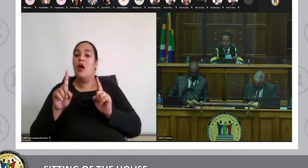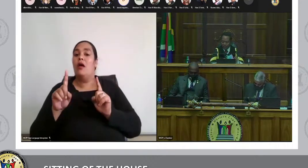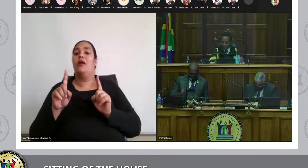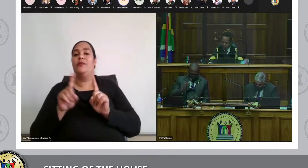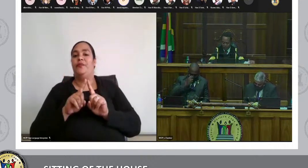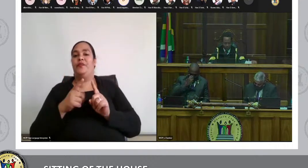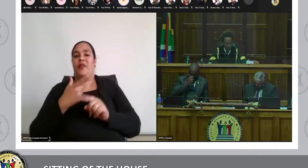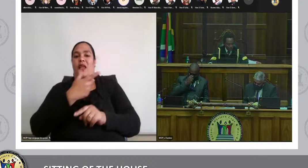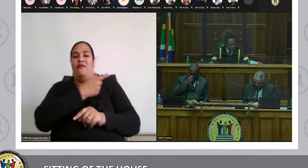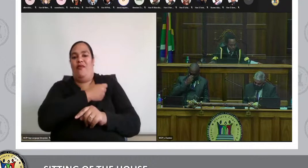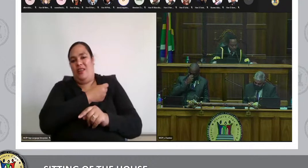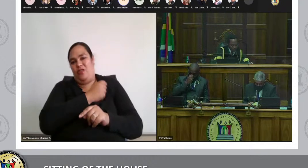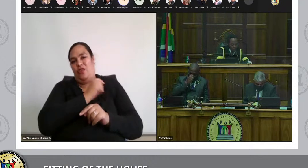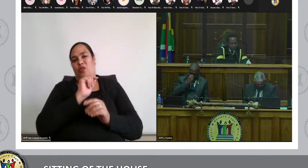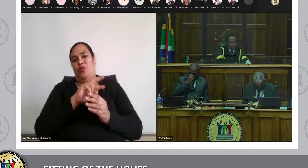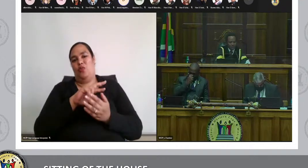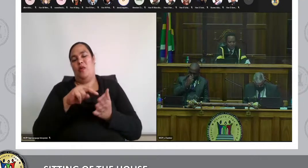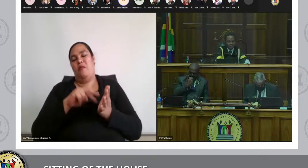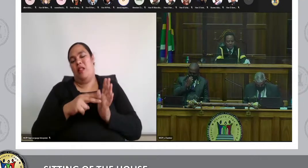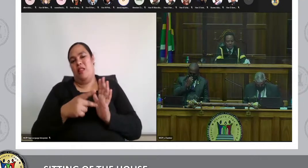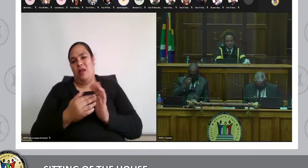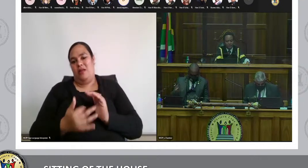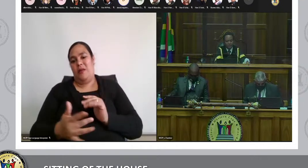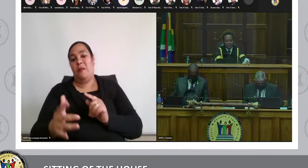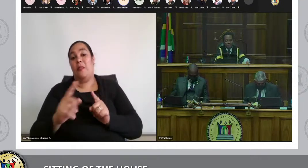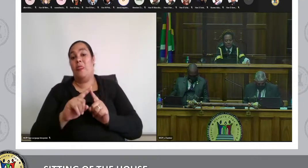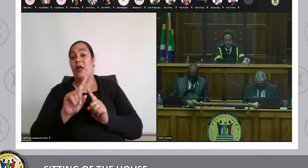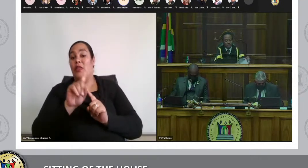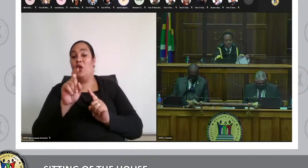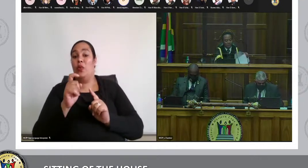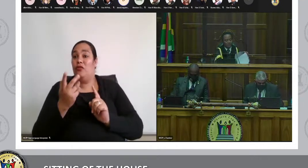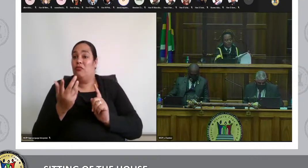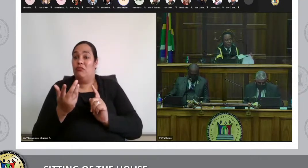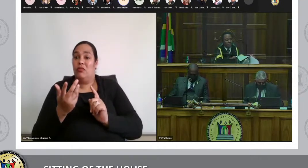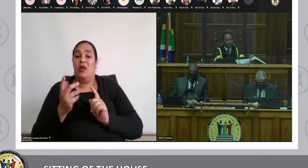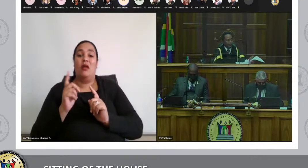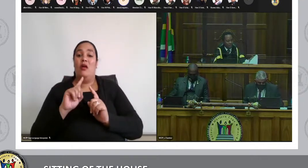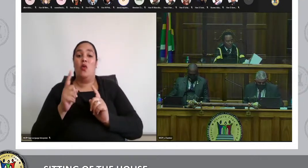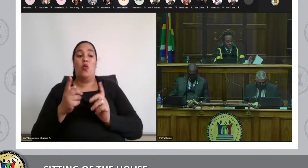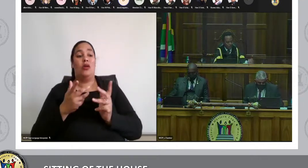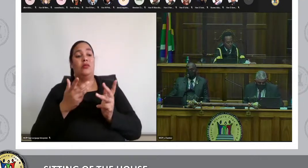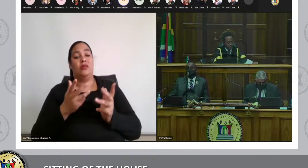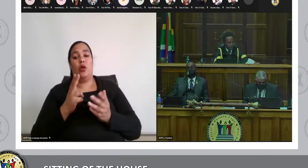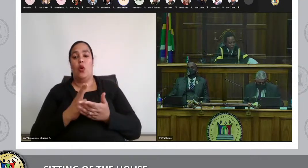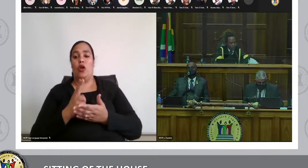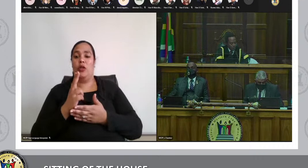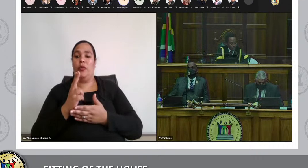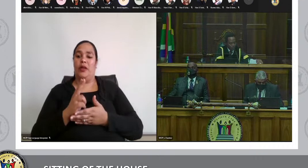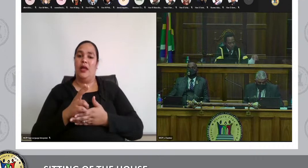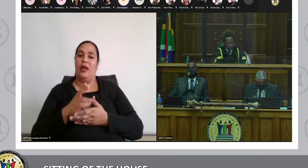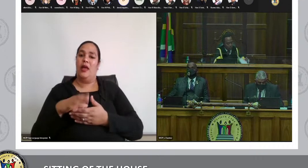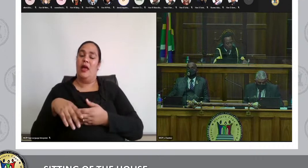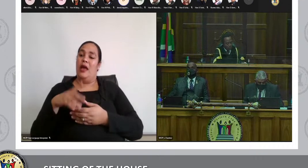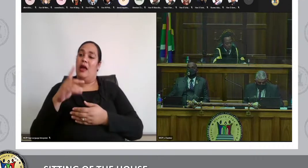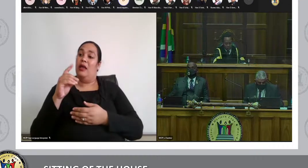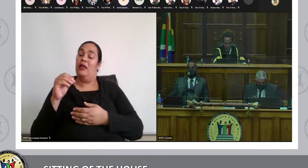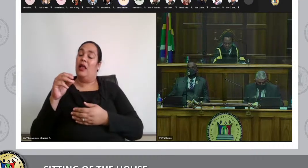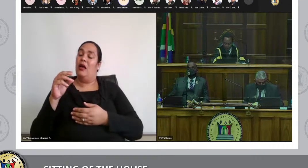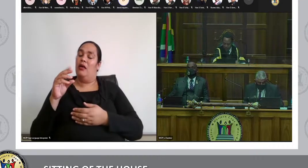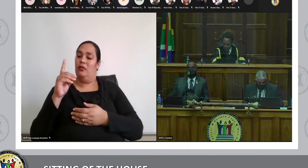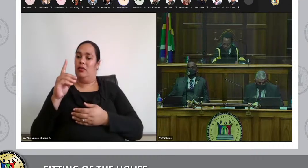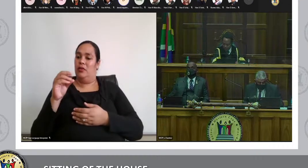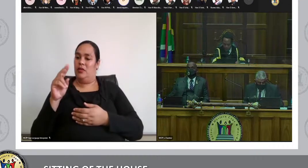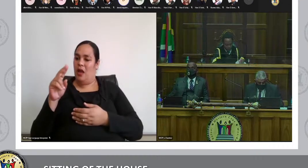the vaccine rollout. And so the question then is, what is the Honourable Cameron Dagmo